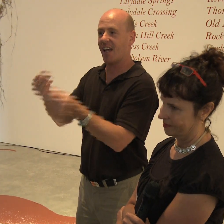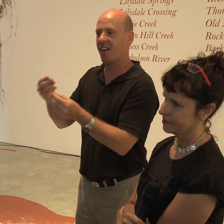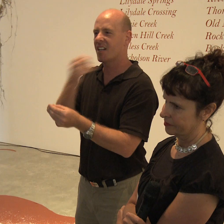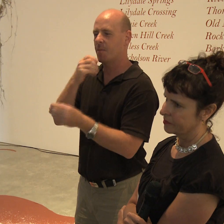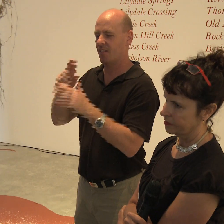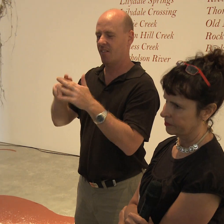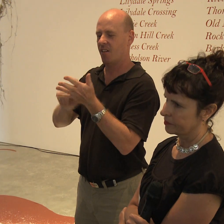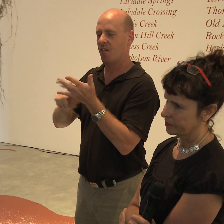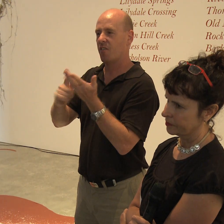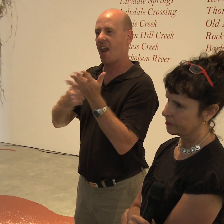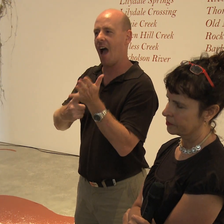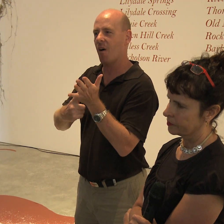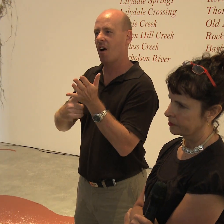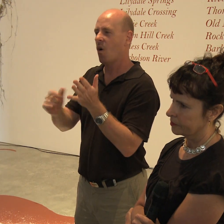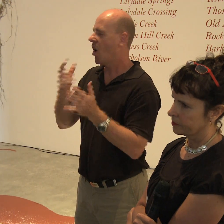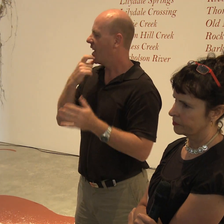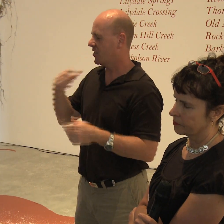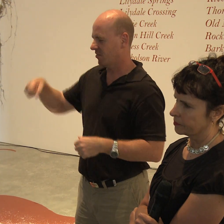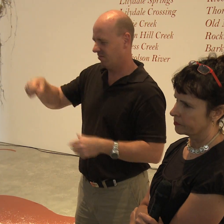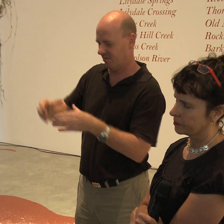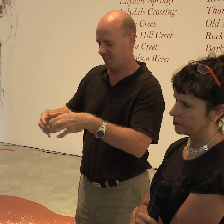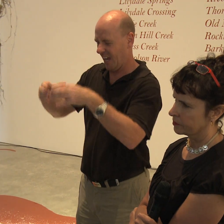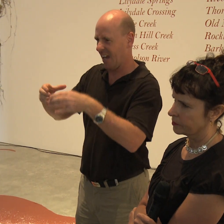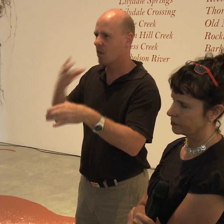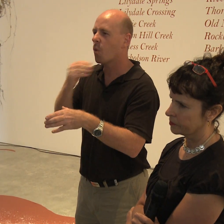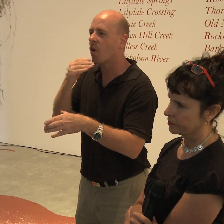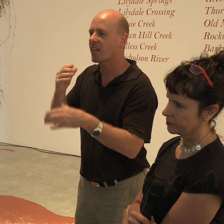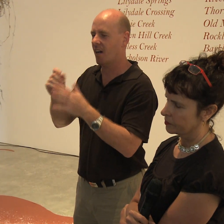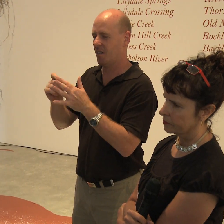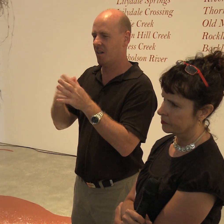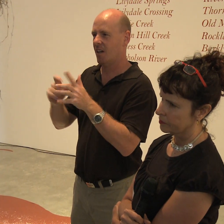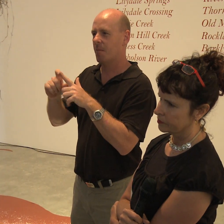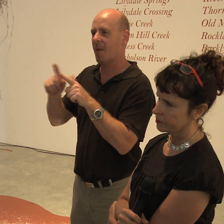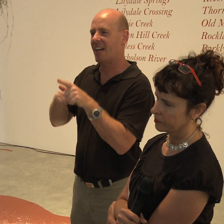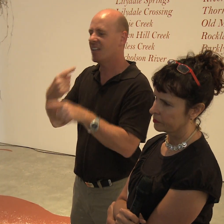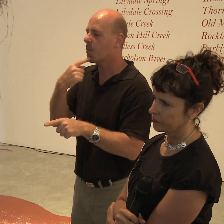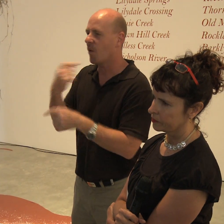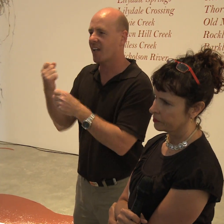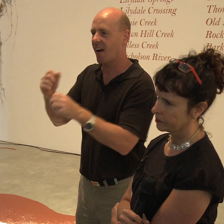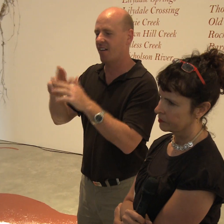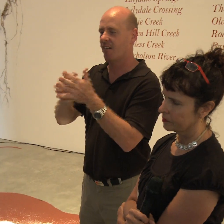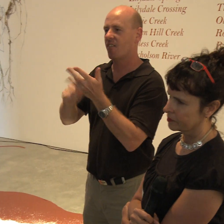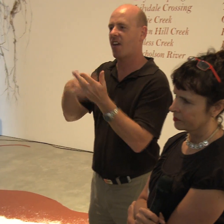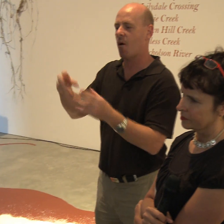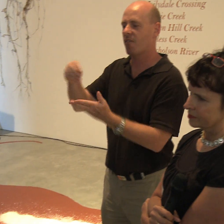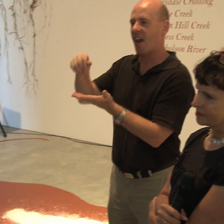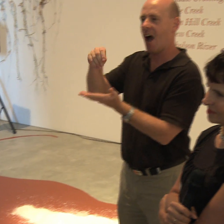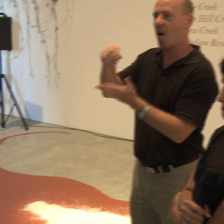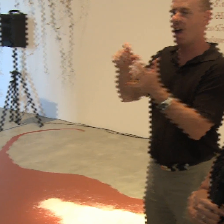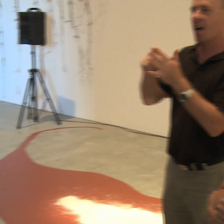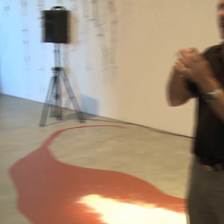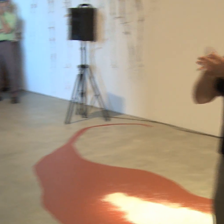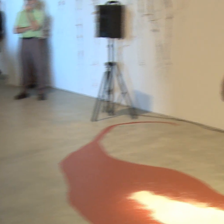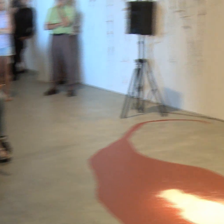flour, or she might have carried a little billy can of water. Little Paddy carried flour, and baby Daisy, of course, was in a